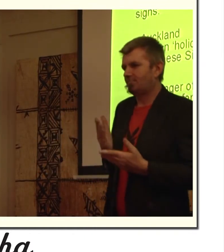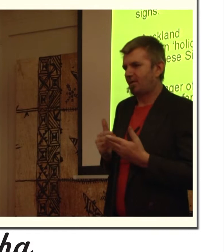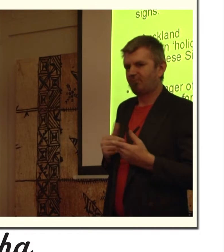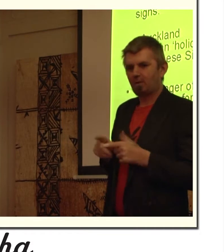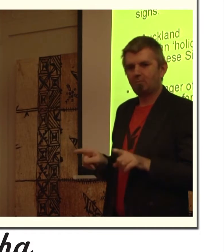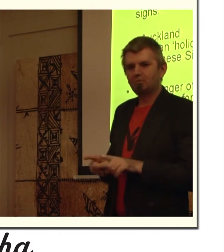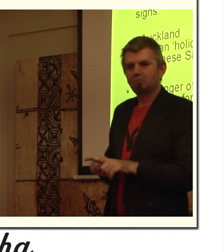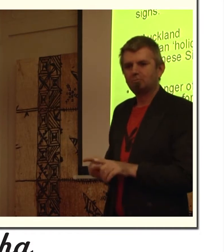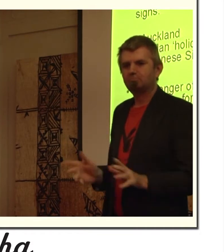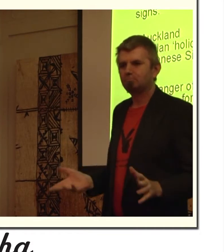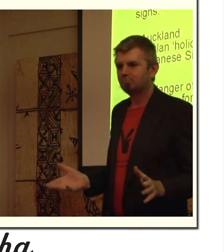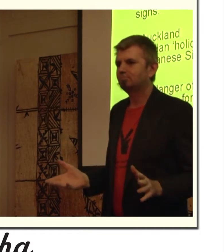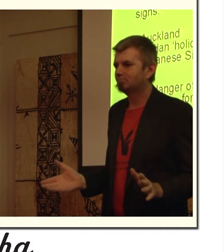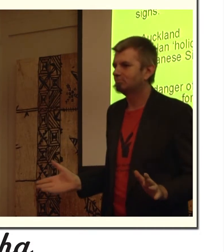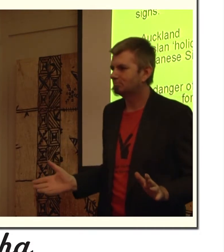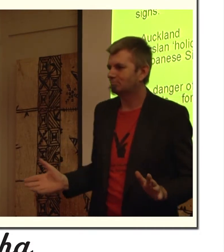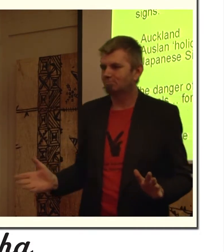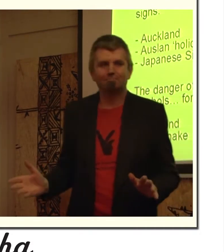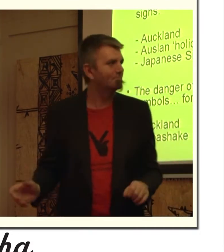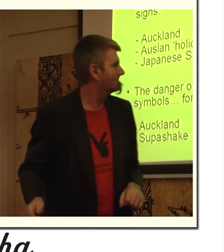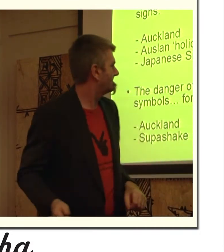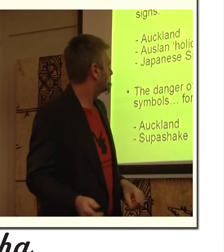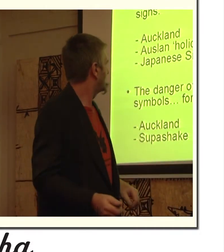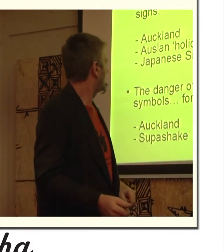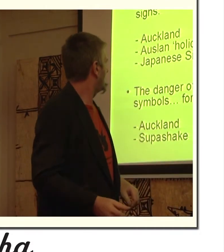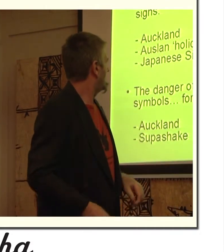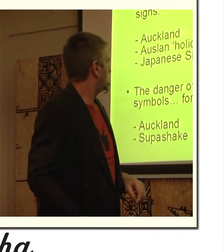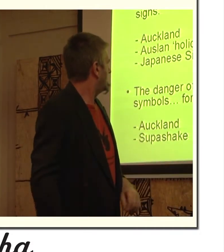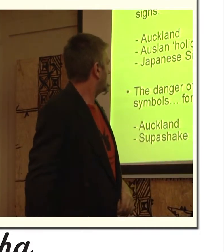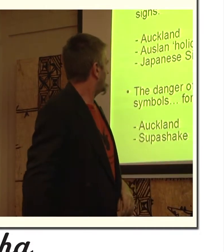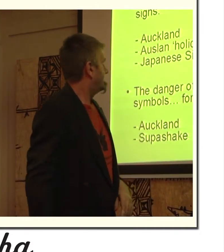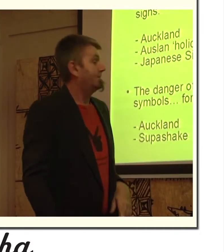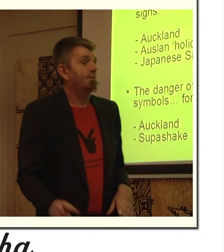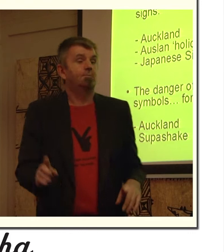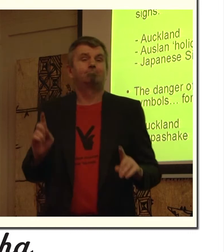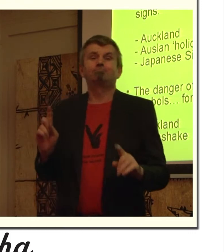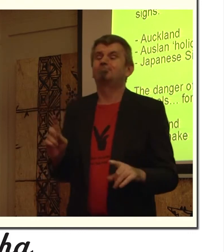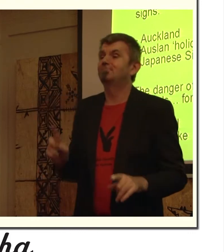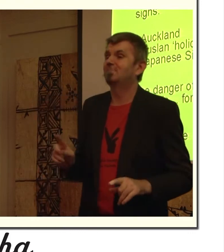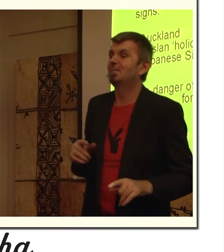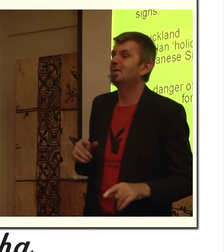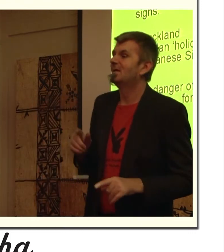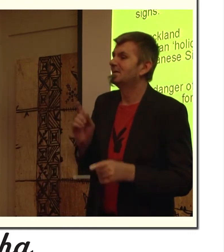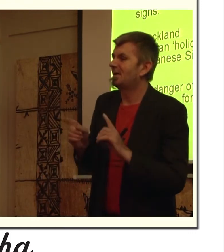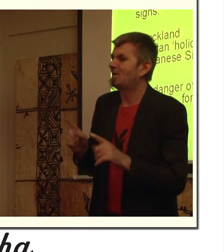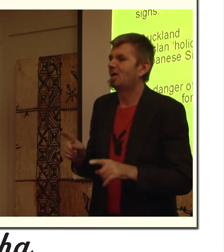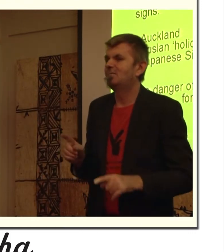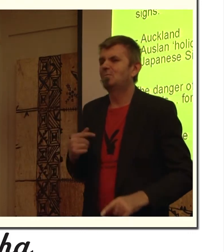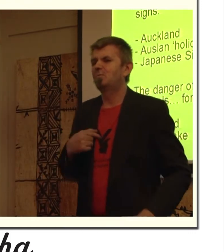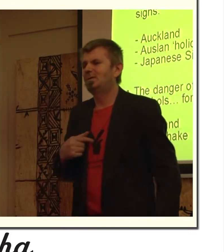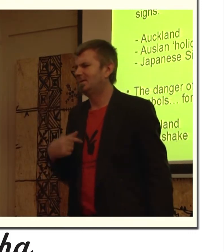So what's offensive to us is totally legitimate in another culture, in another language.